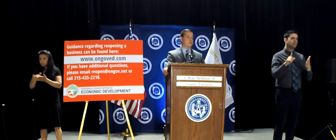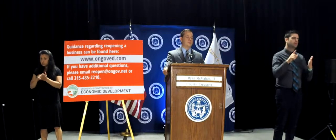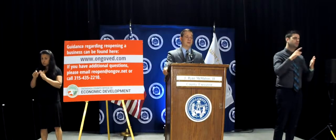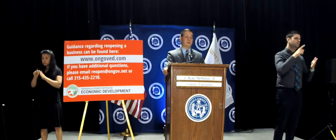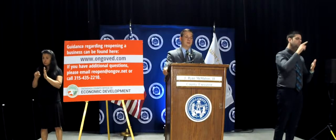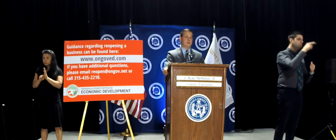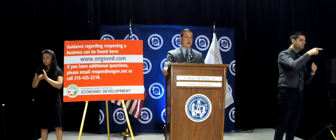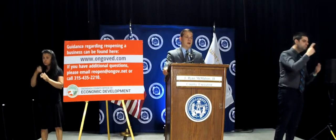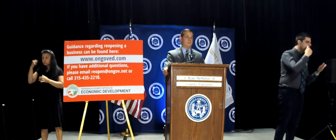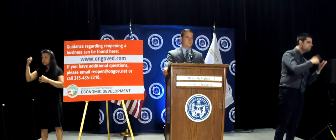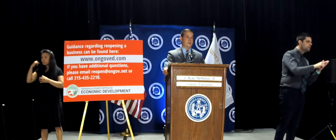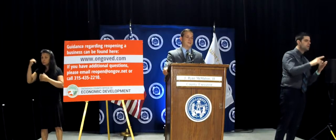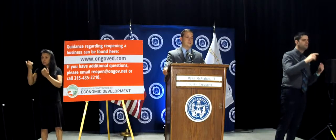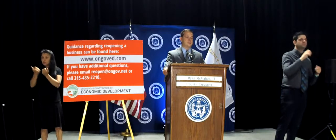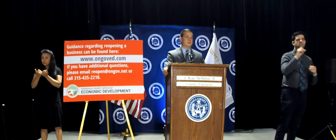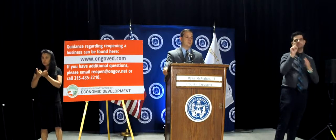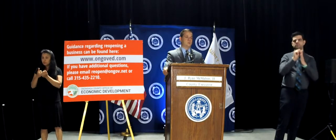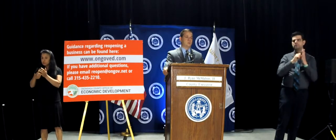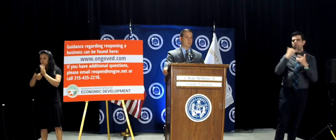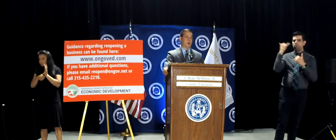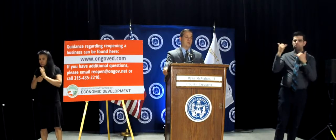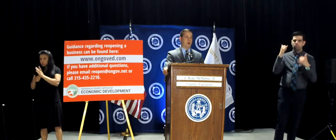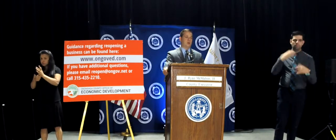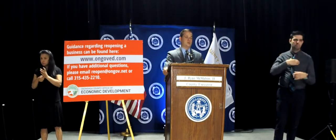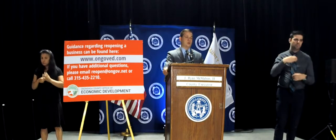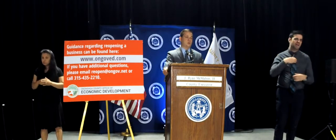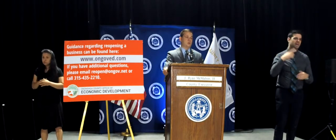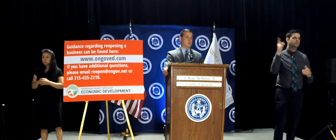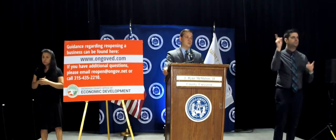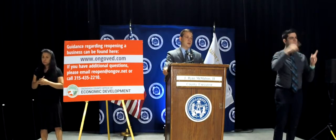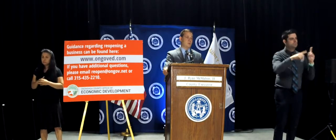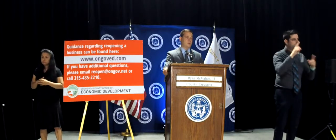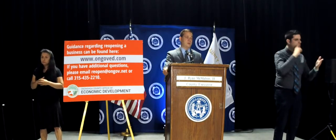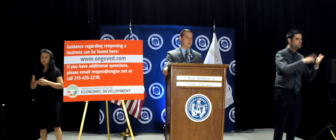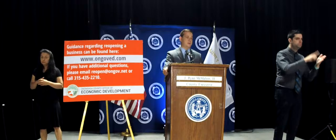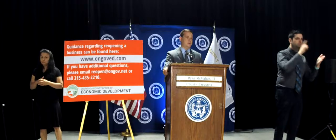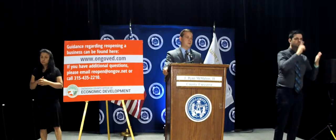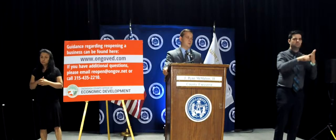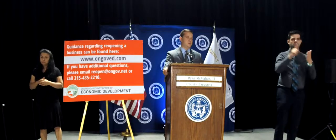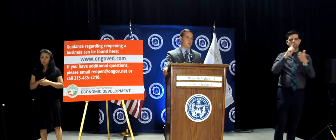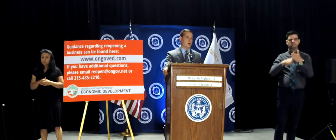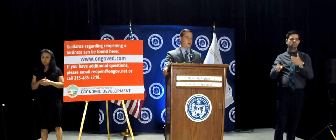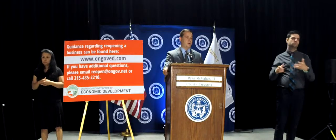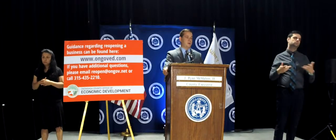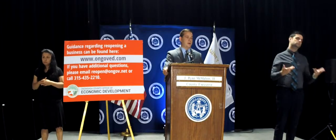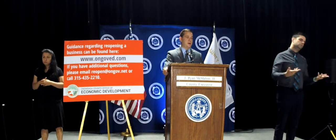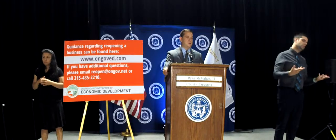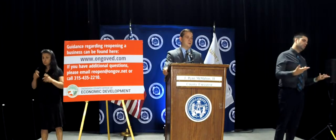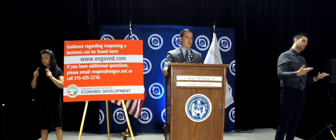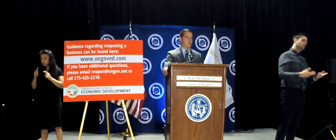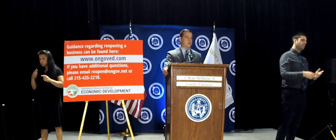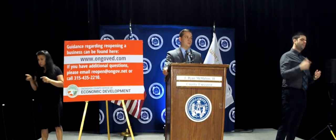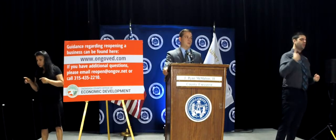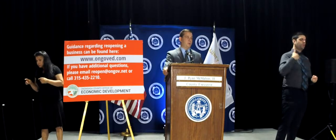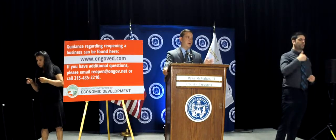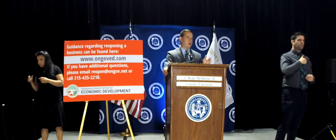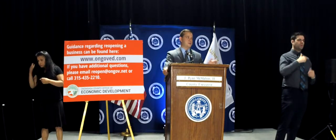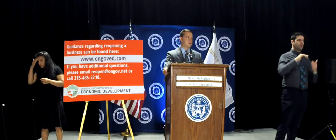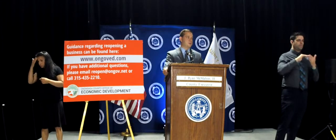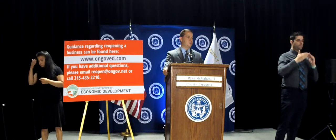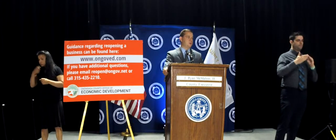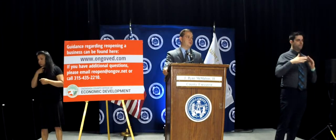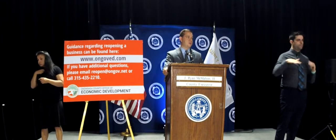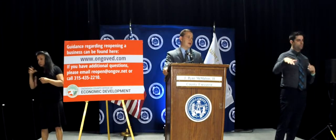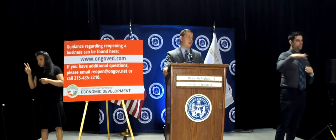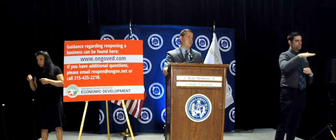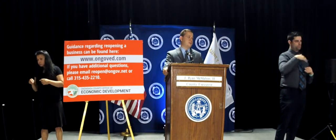same thing. But that's part of our concern with those, is that we need to continue to be smart so that we keep the progress. So